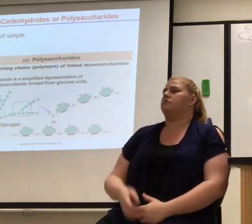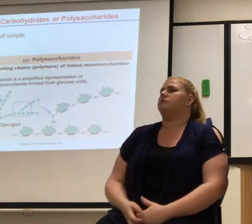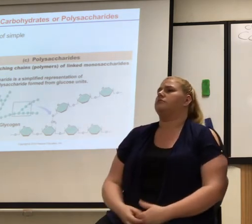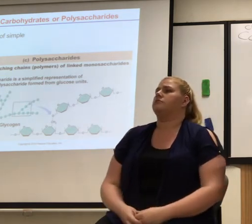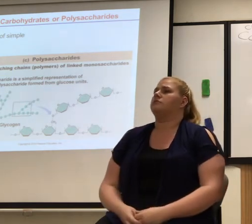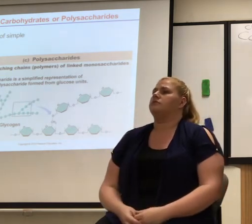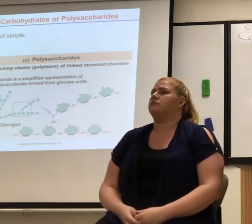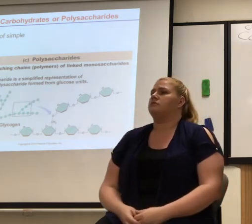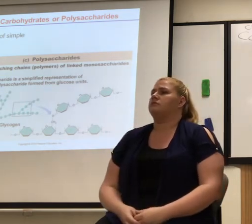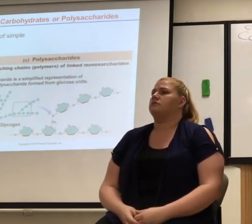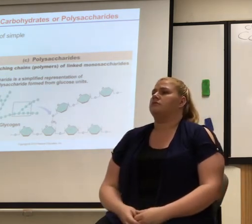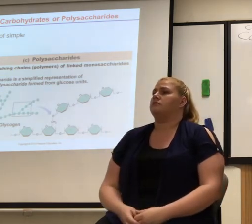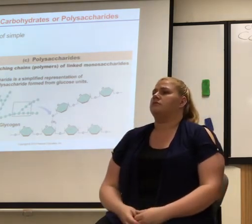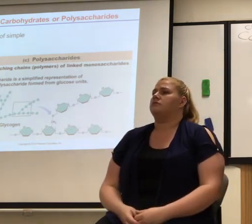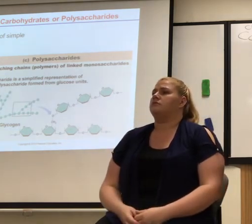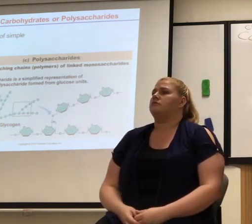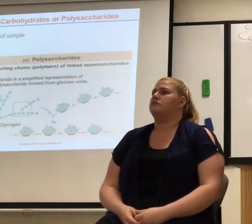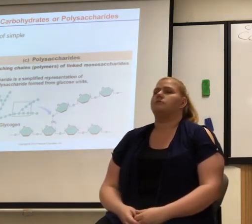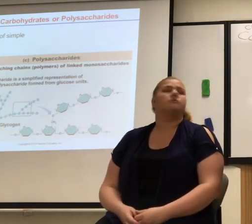Liver,